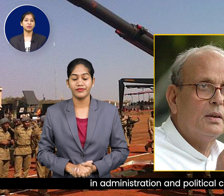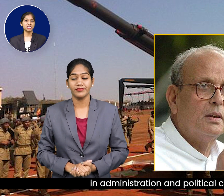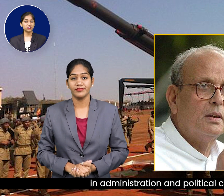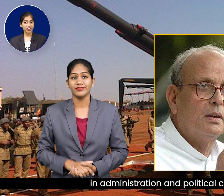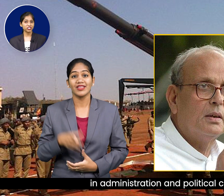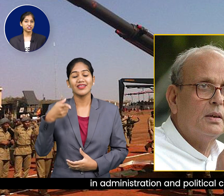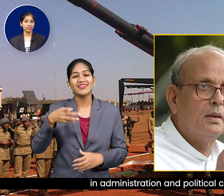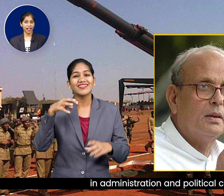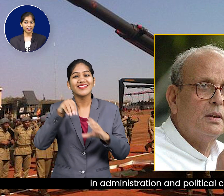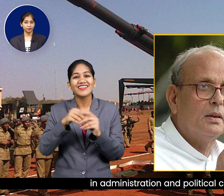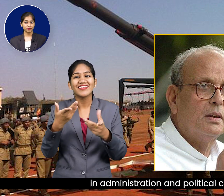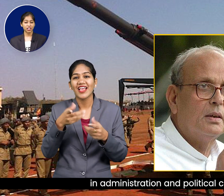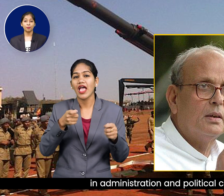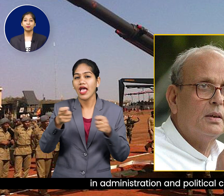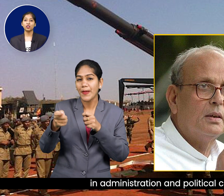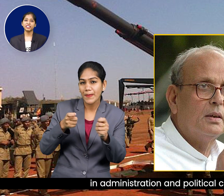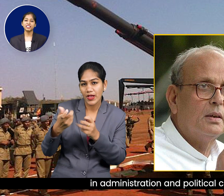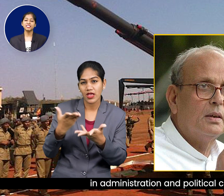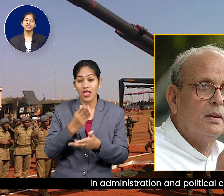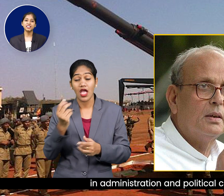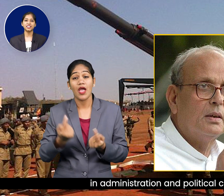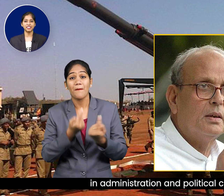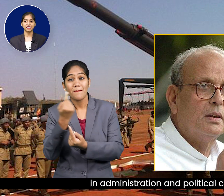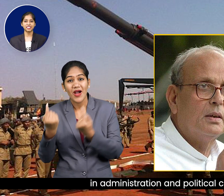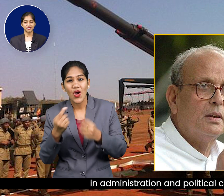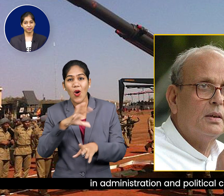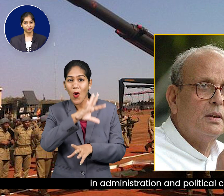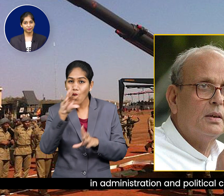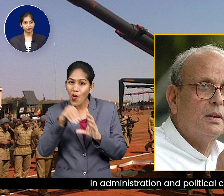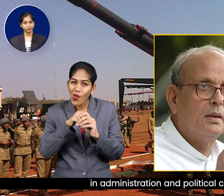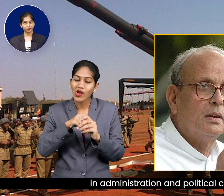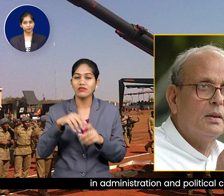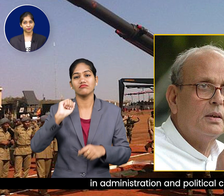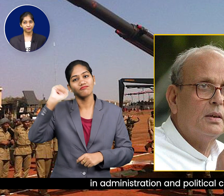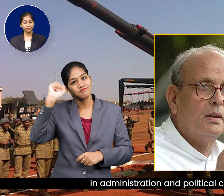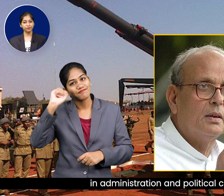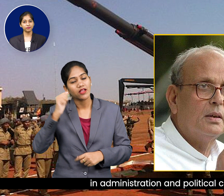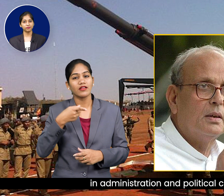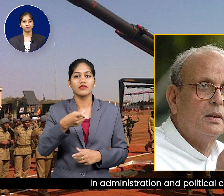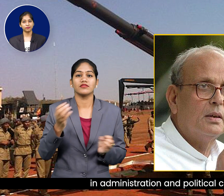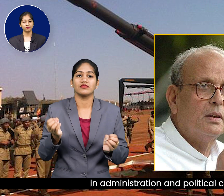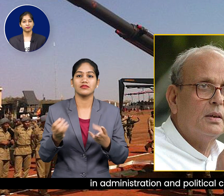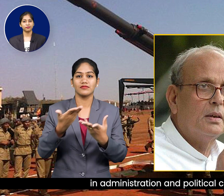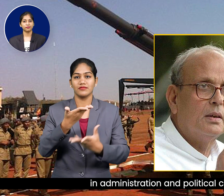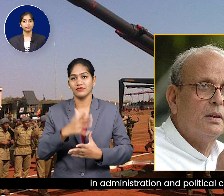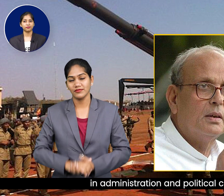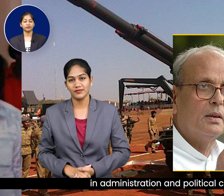In administration and political circles.